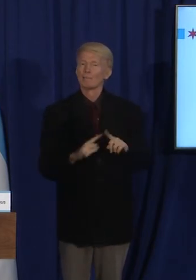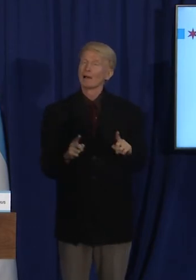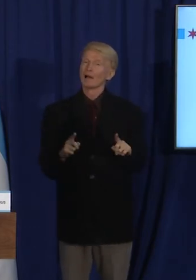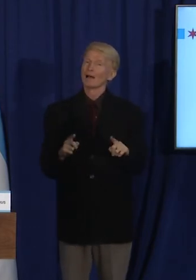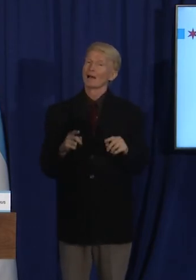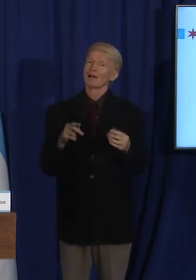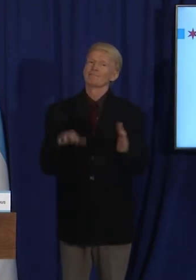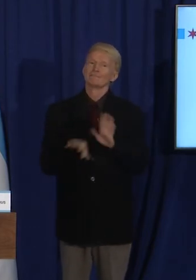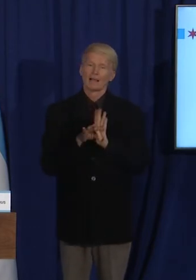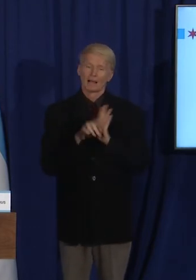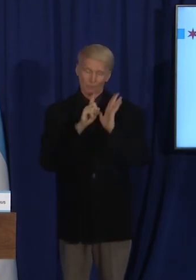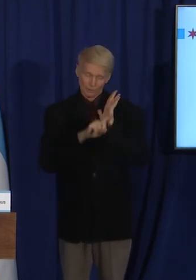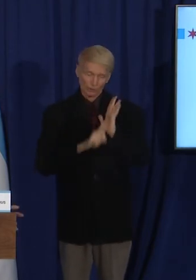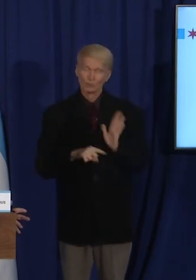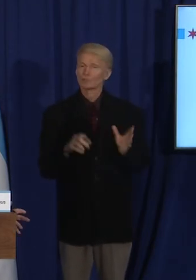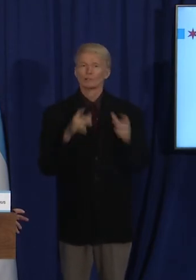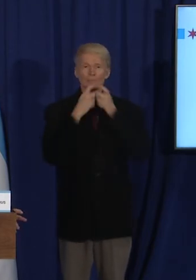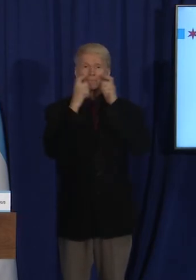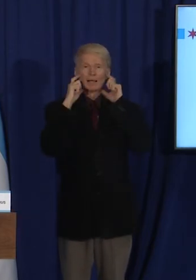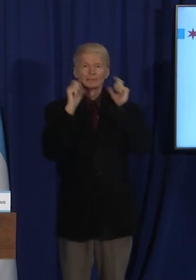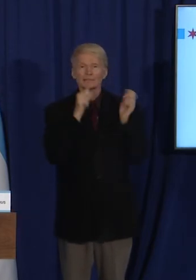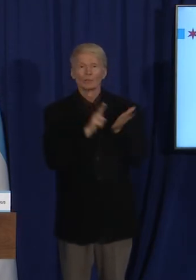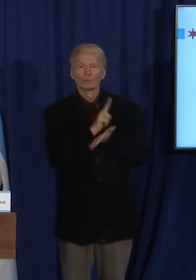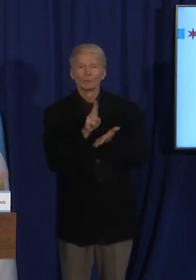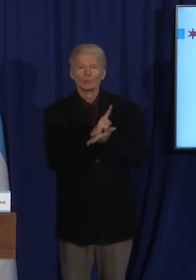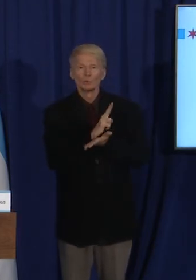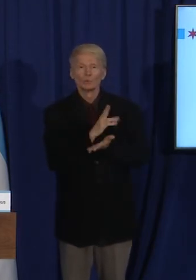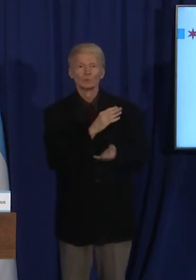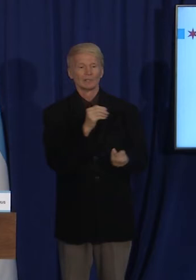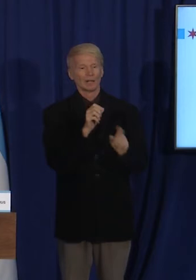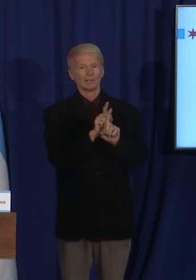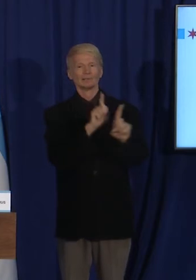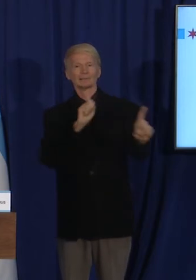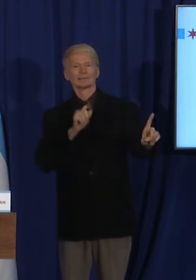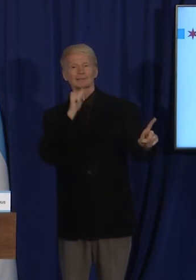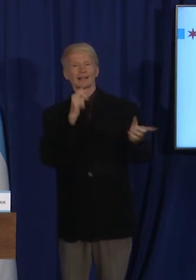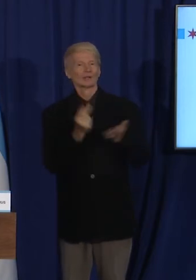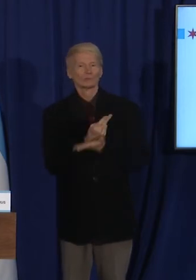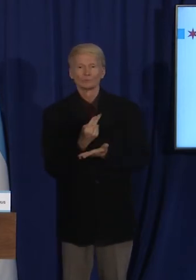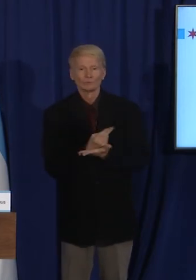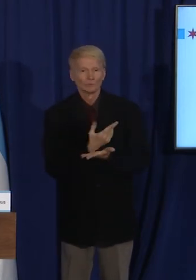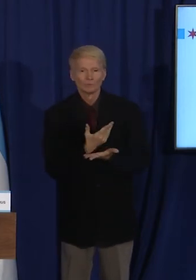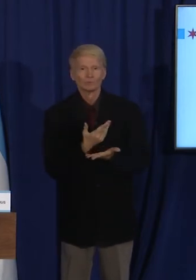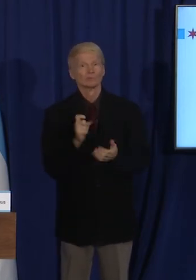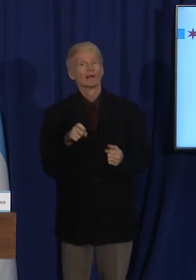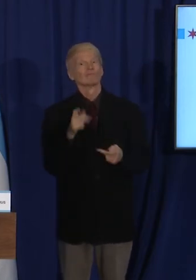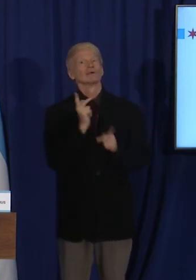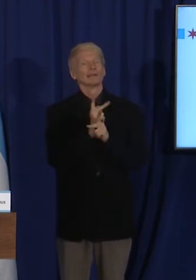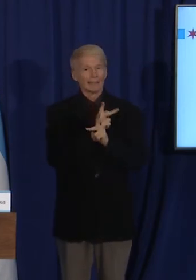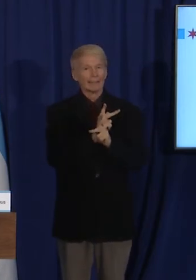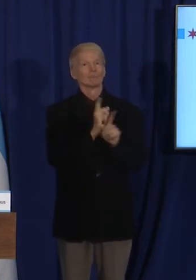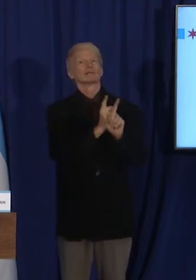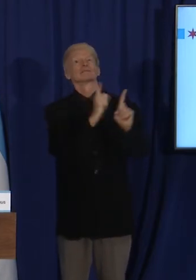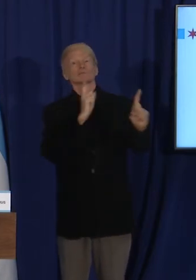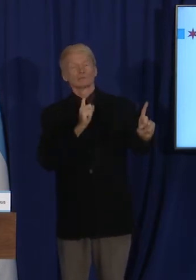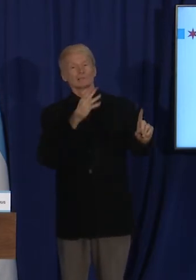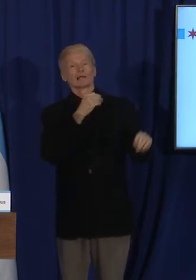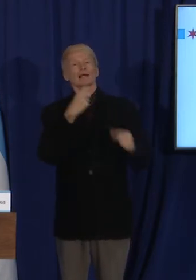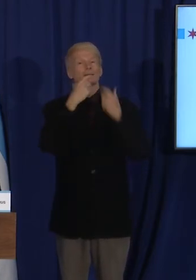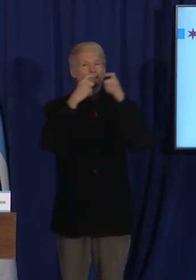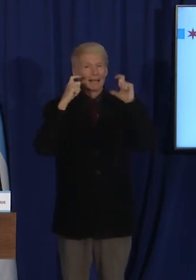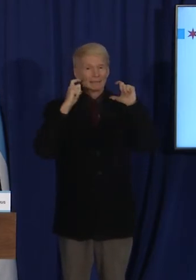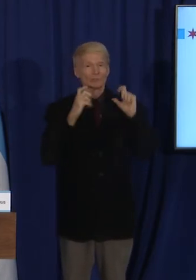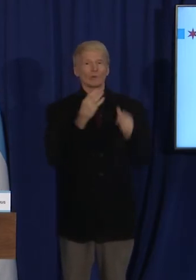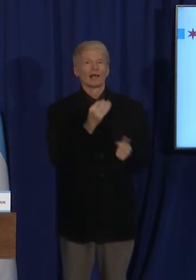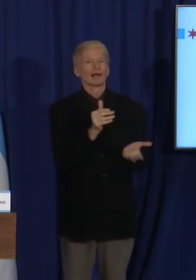social distancing at these events. And so the recommendations are around the basics, increasing mask use and social distancing, and then